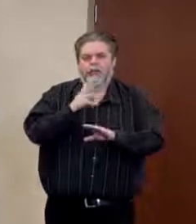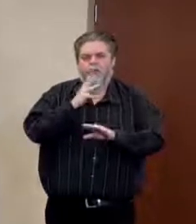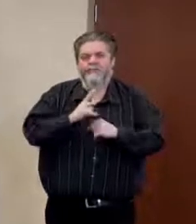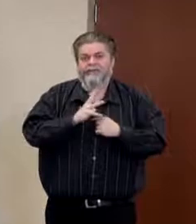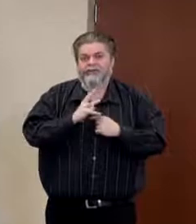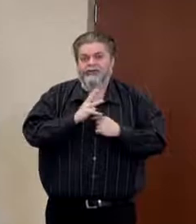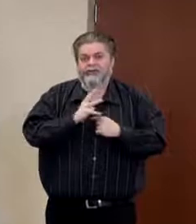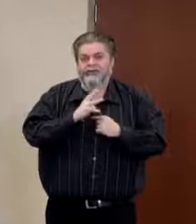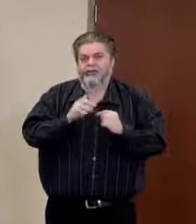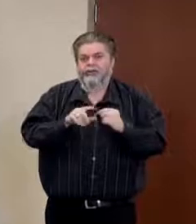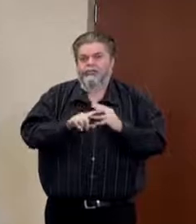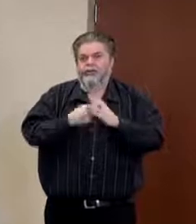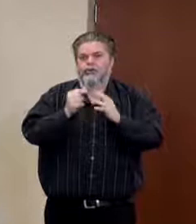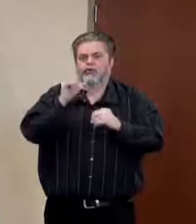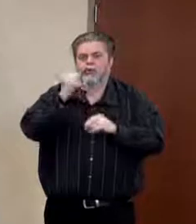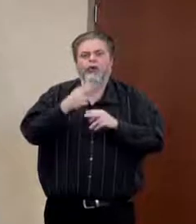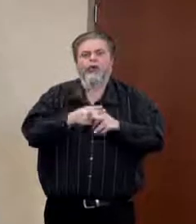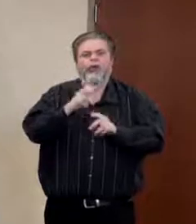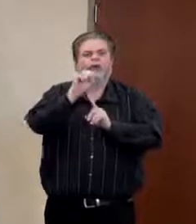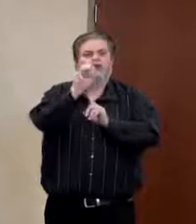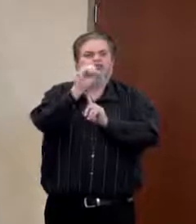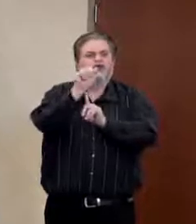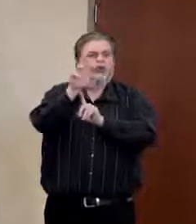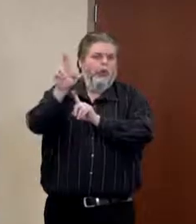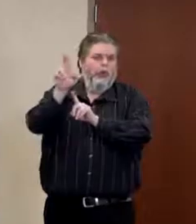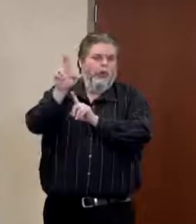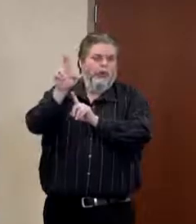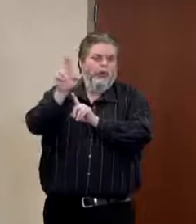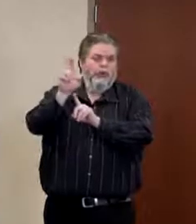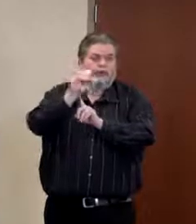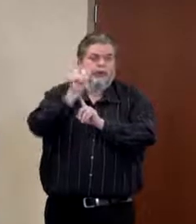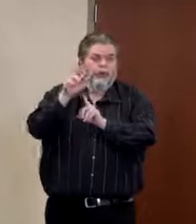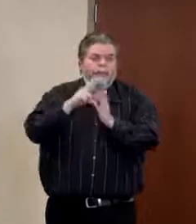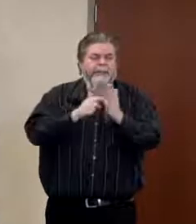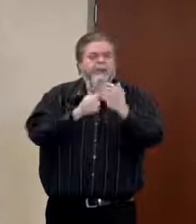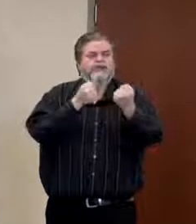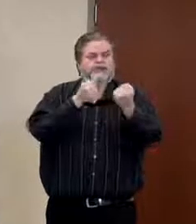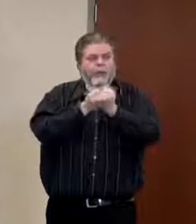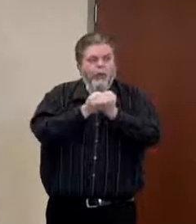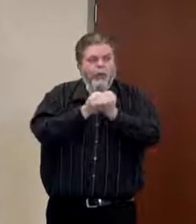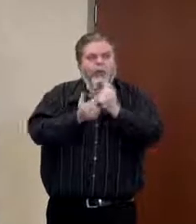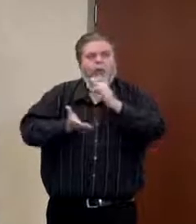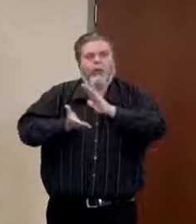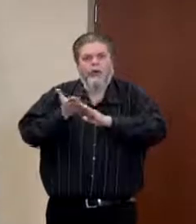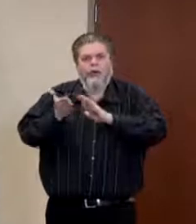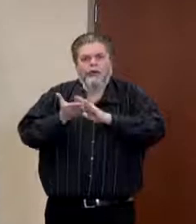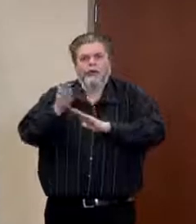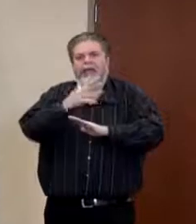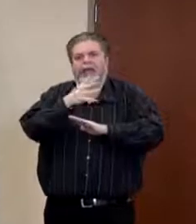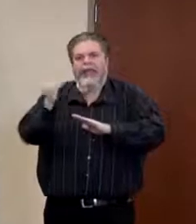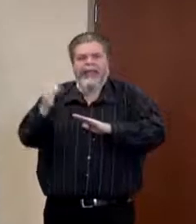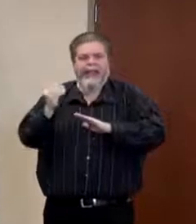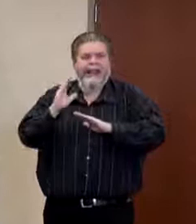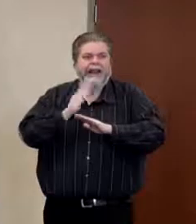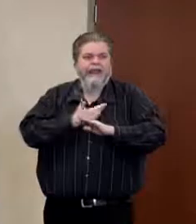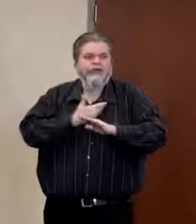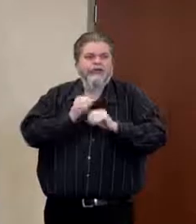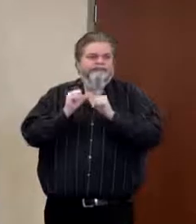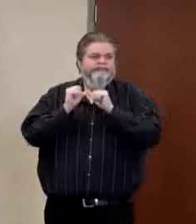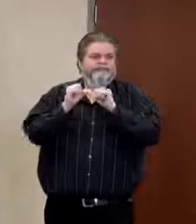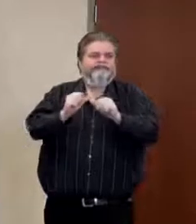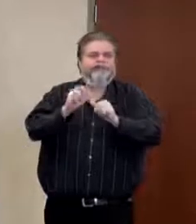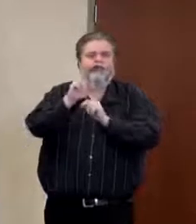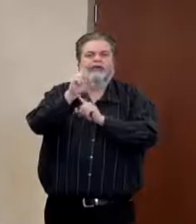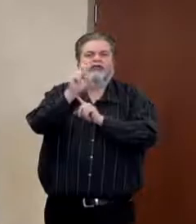tomorrow. We're calling it SOAR. SOAR will stand for Supporting Operations and Resiliency.